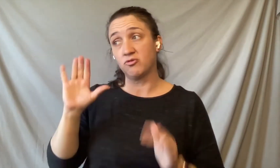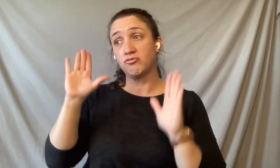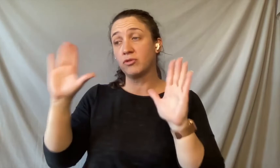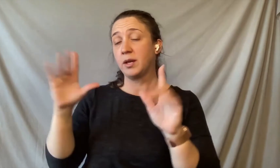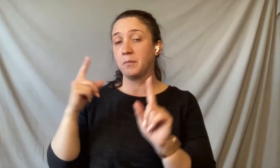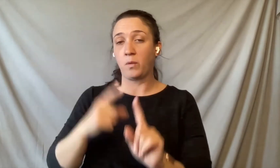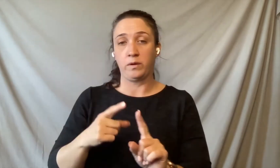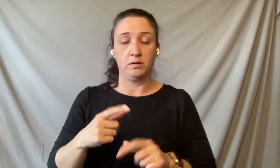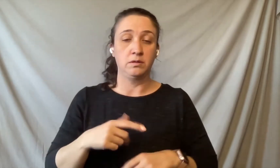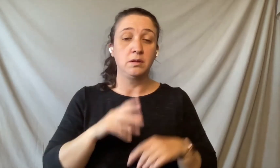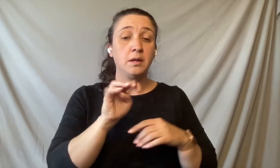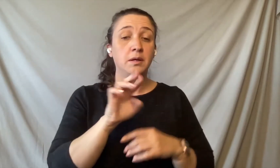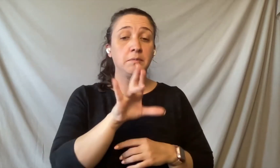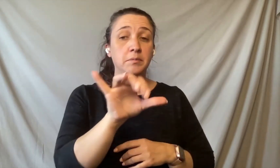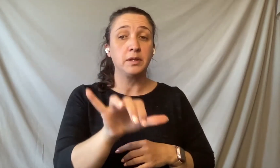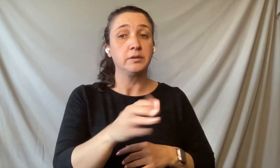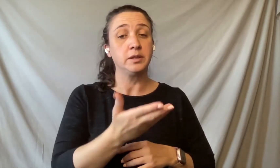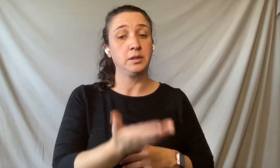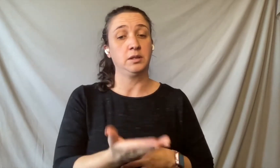Mary?